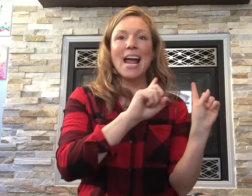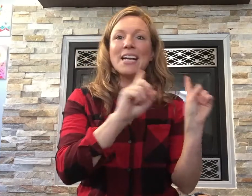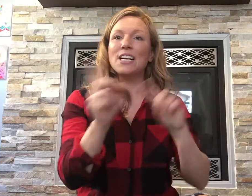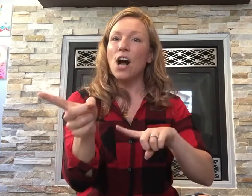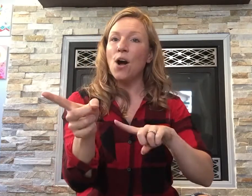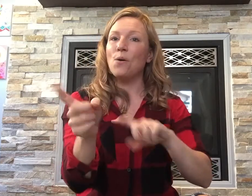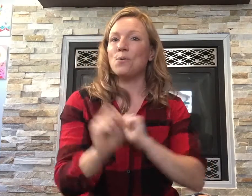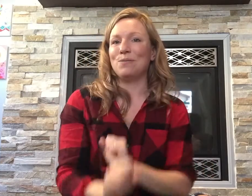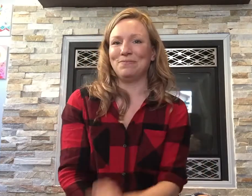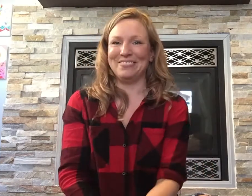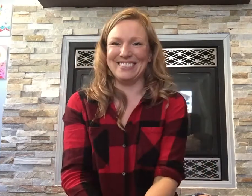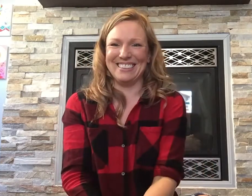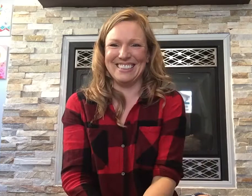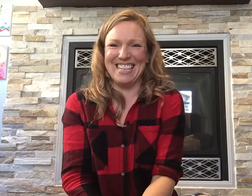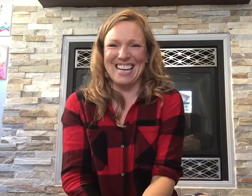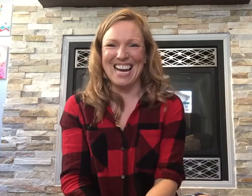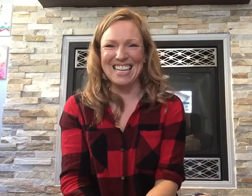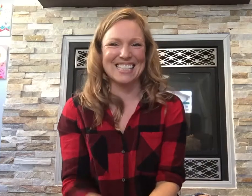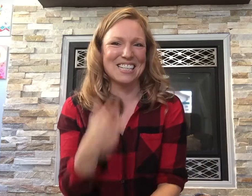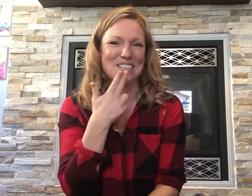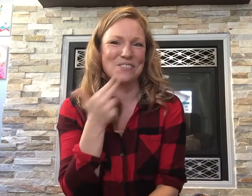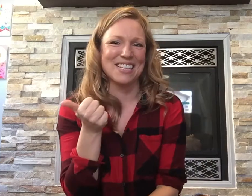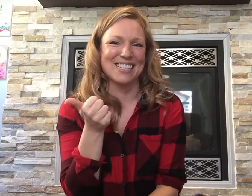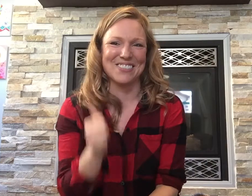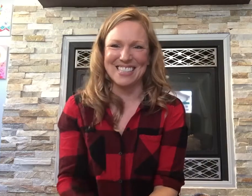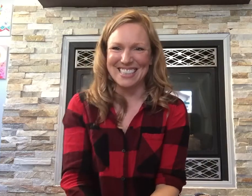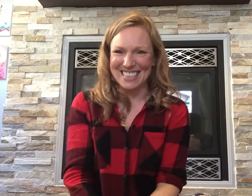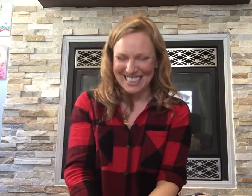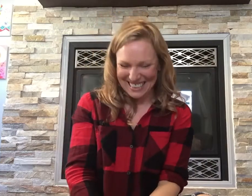and go. That's cute, this one.